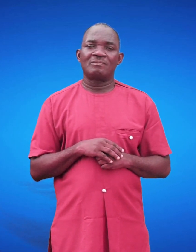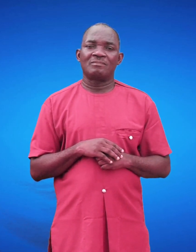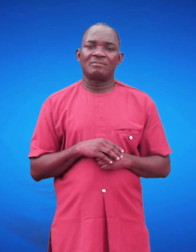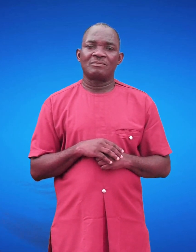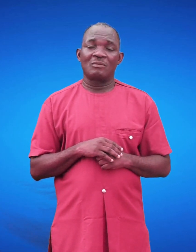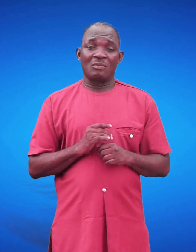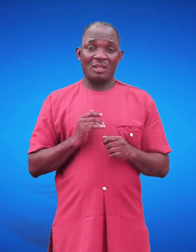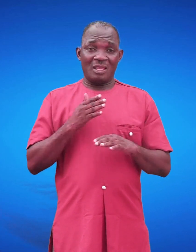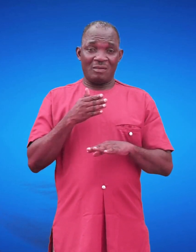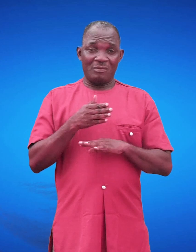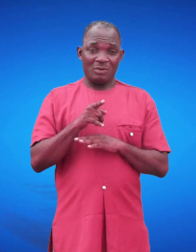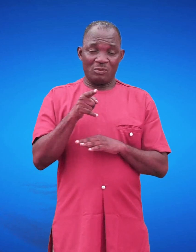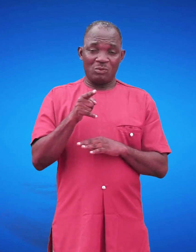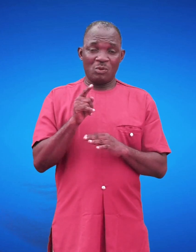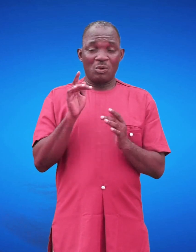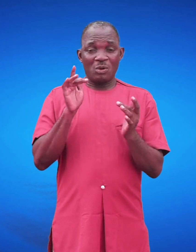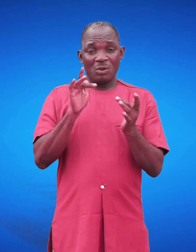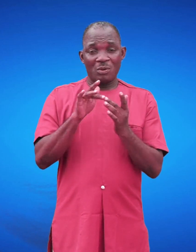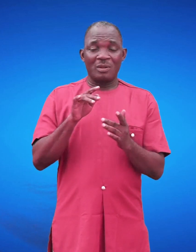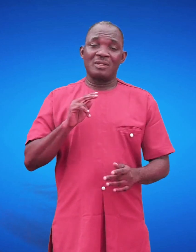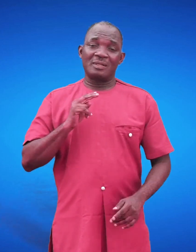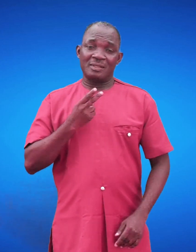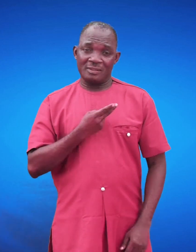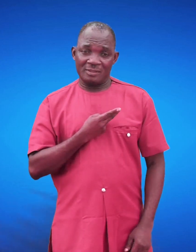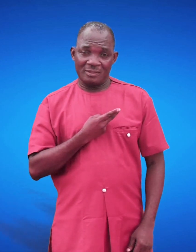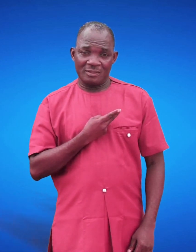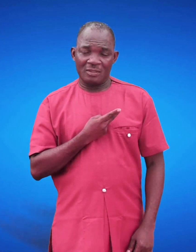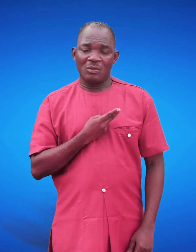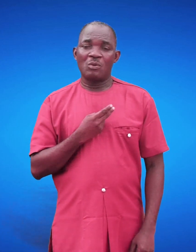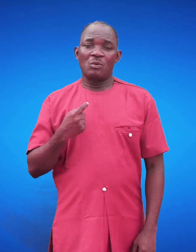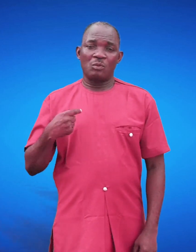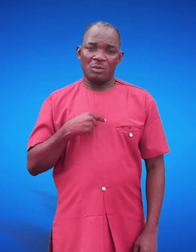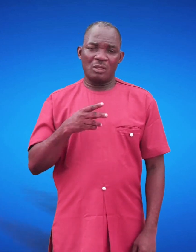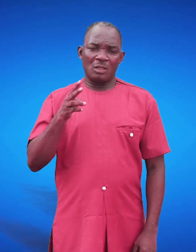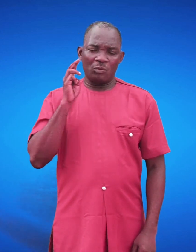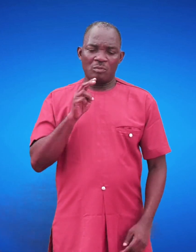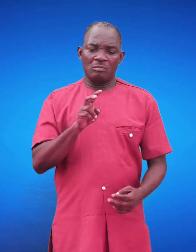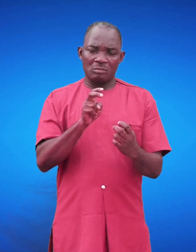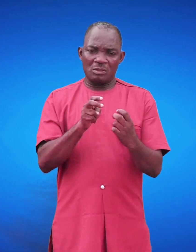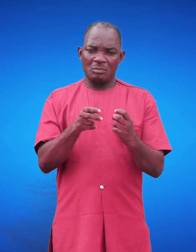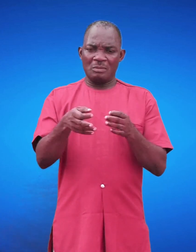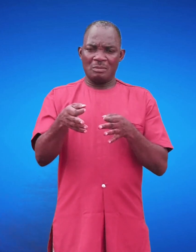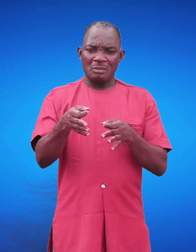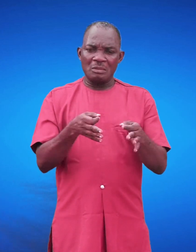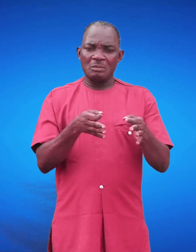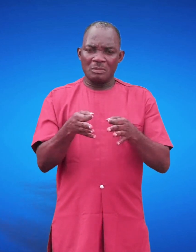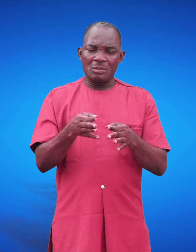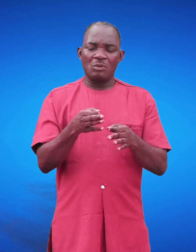after you have contacted us, we will explain what you can do next.